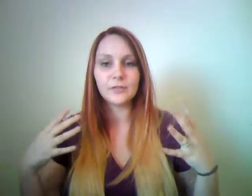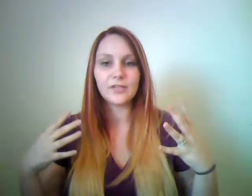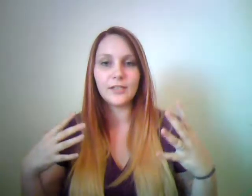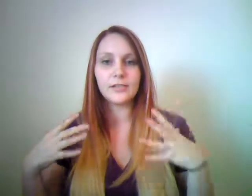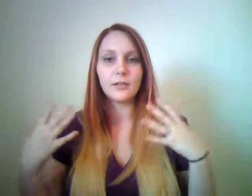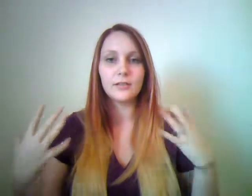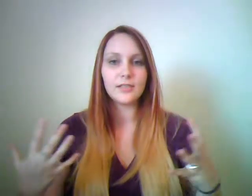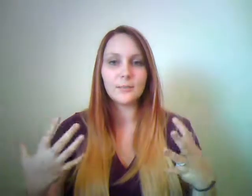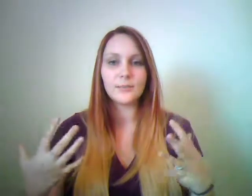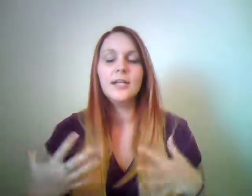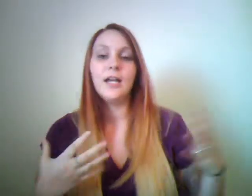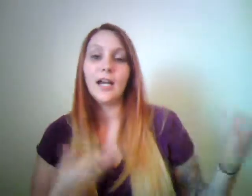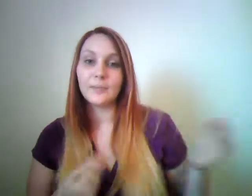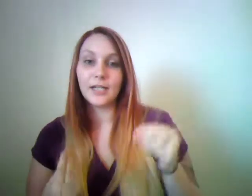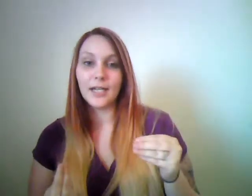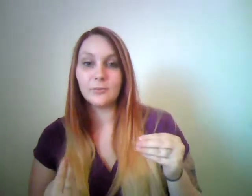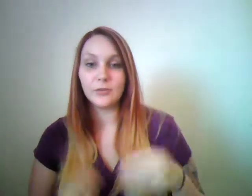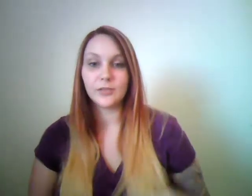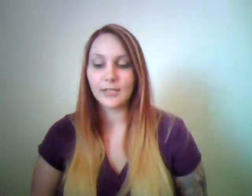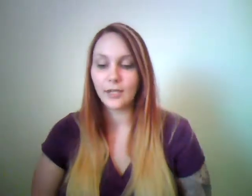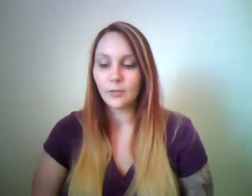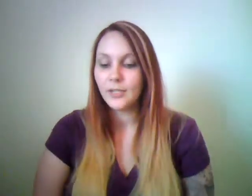understand these concepts. I'm going to add music now,